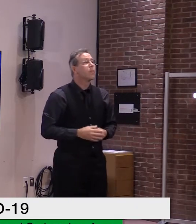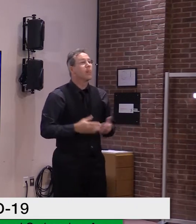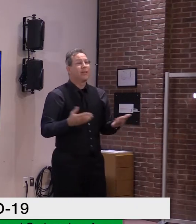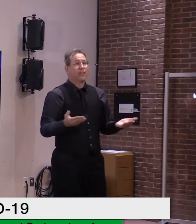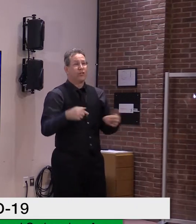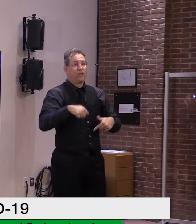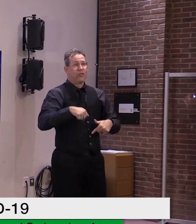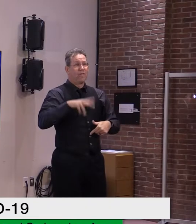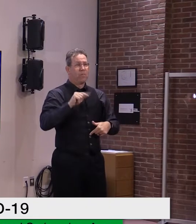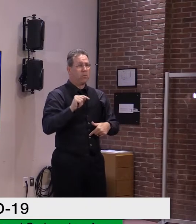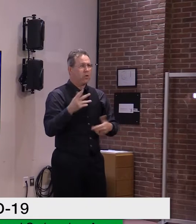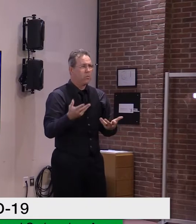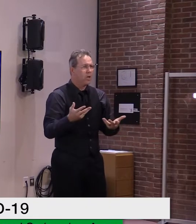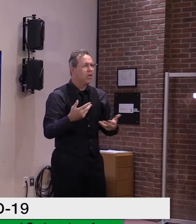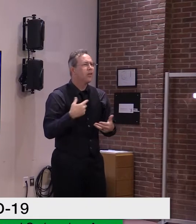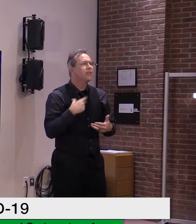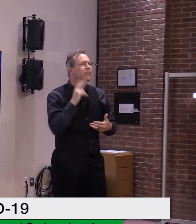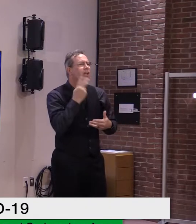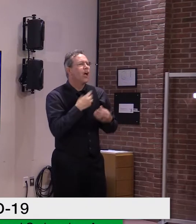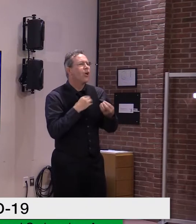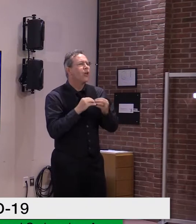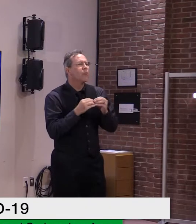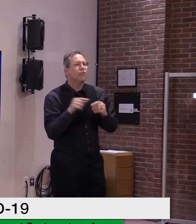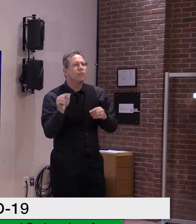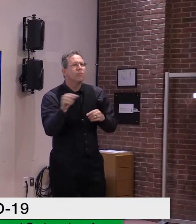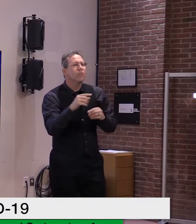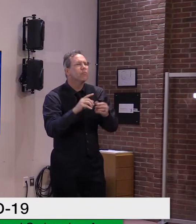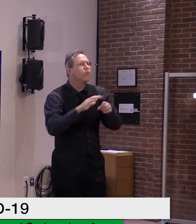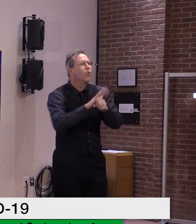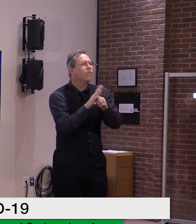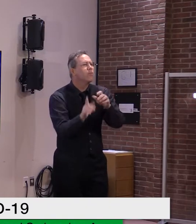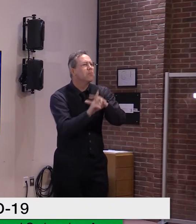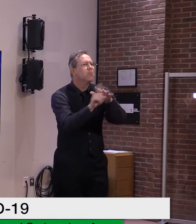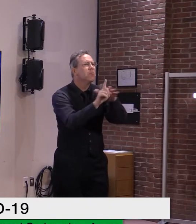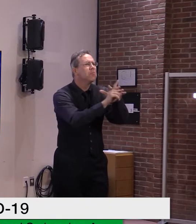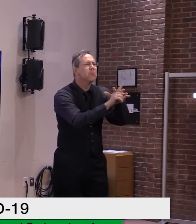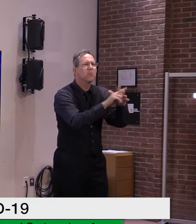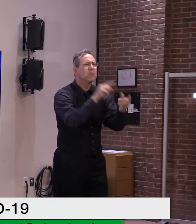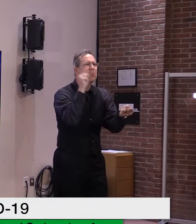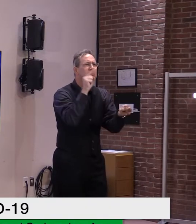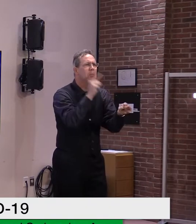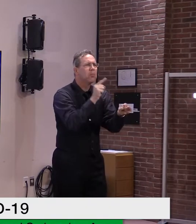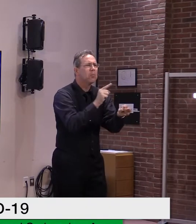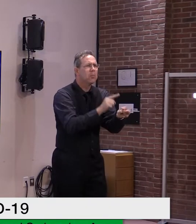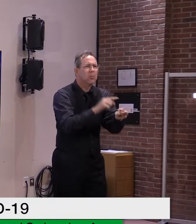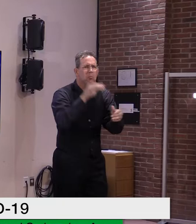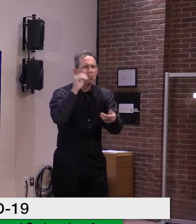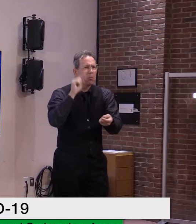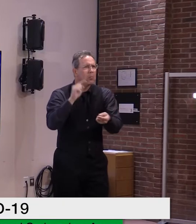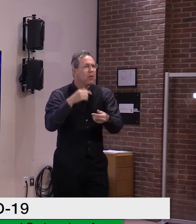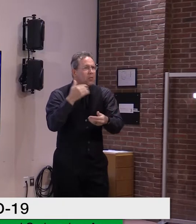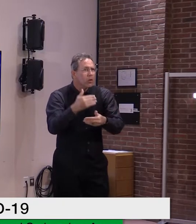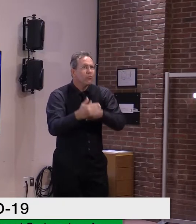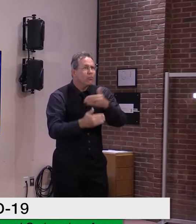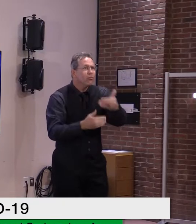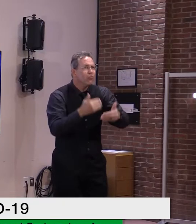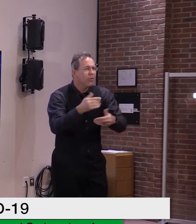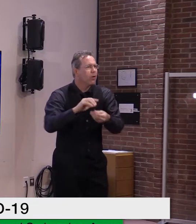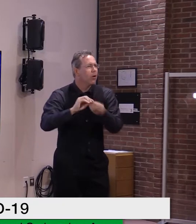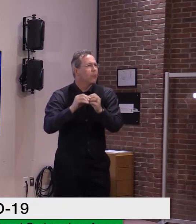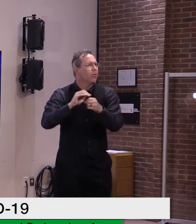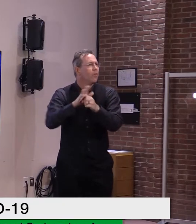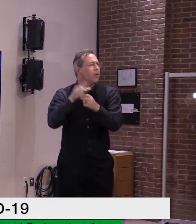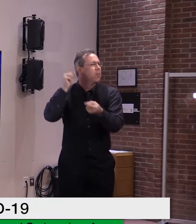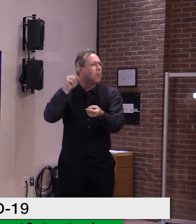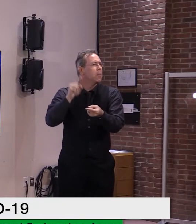each of the steps of the Vermont Forward plan. All of this should certainly give us confidence that we can safely take the final step